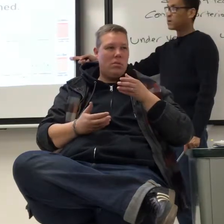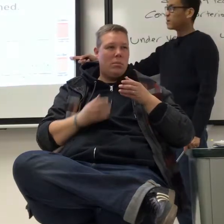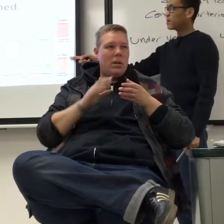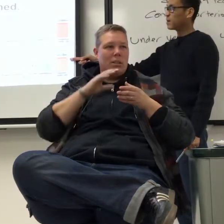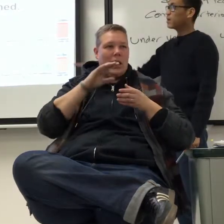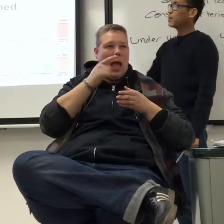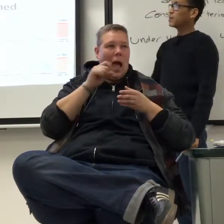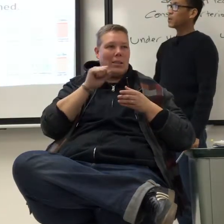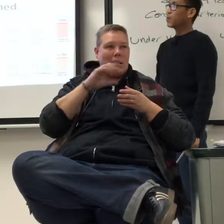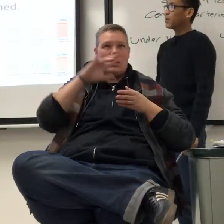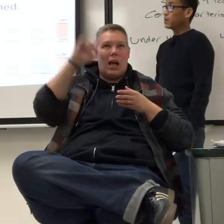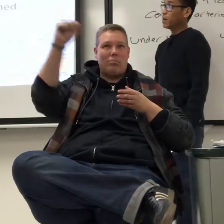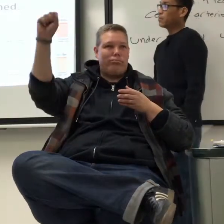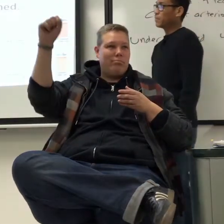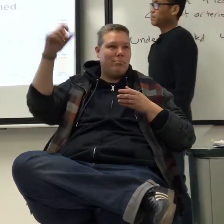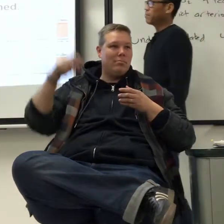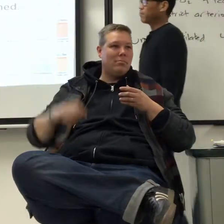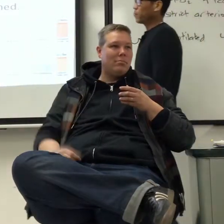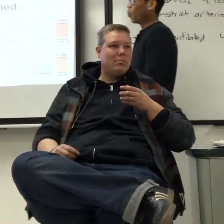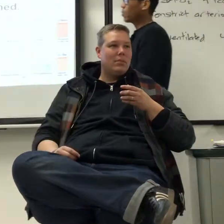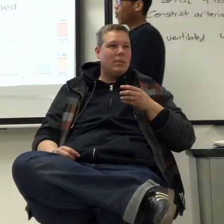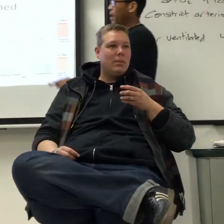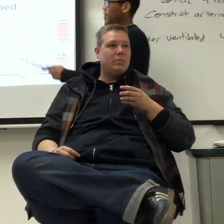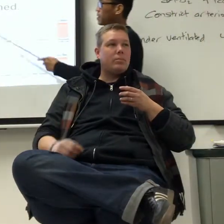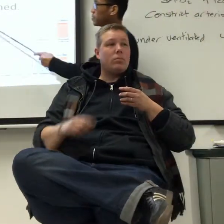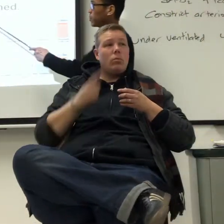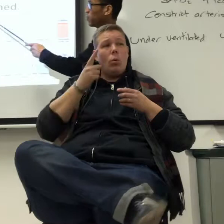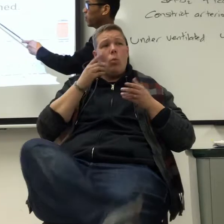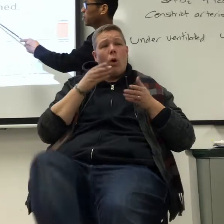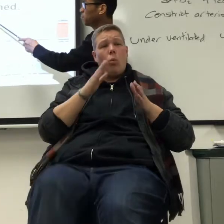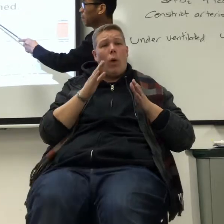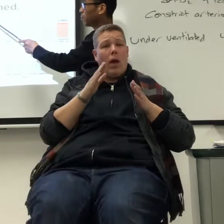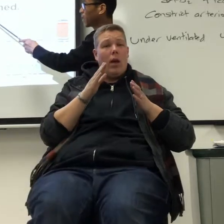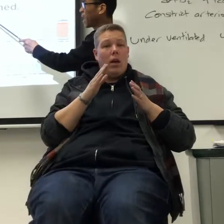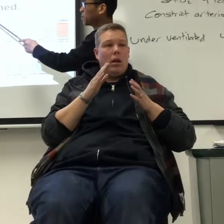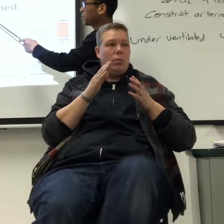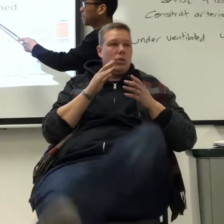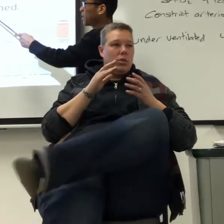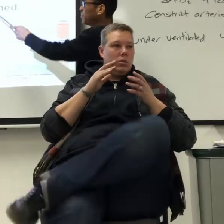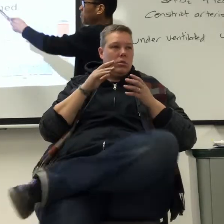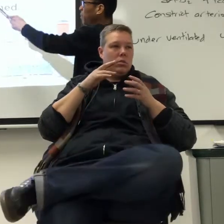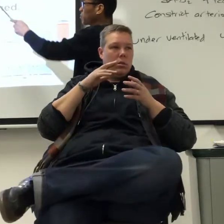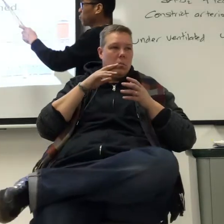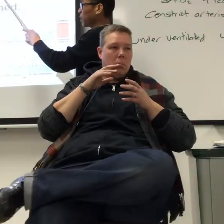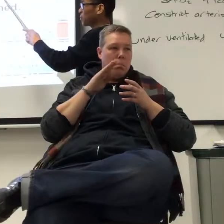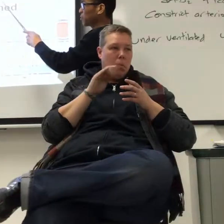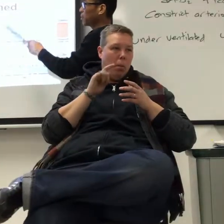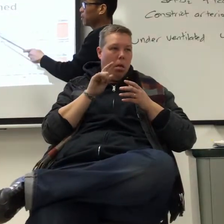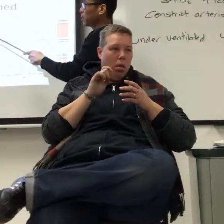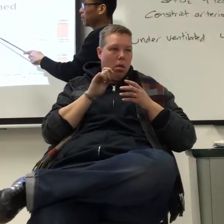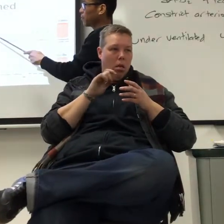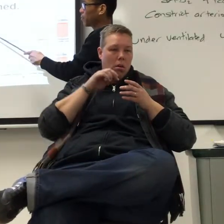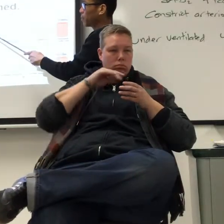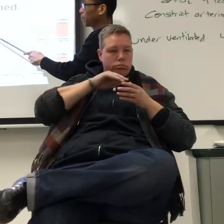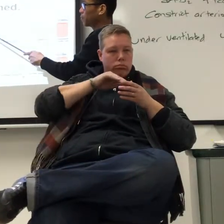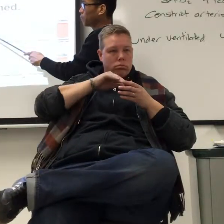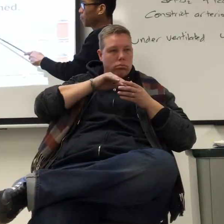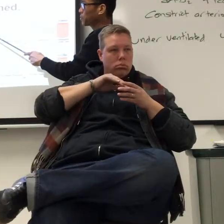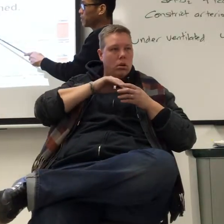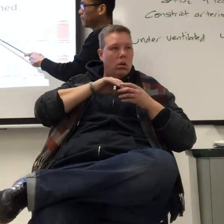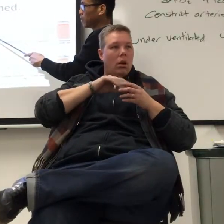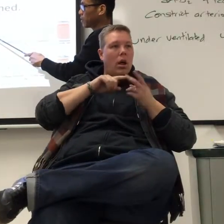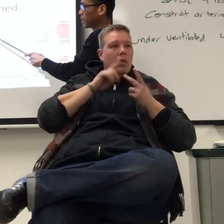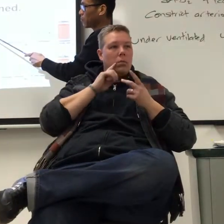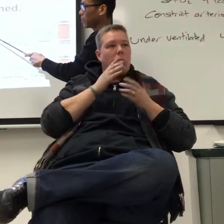escaped. So, you know, one way is we just bubble the gases in, that gives a partial pressure. And the other,